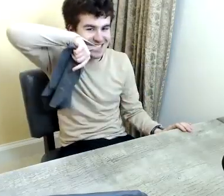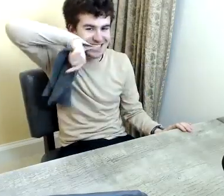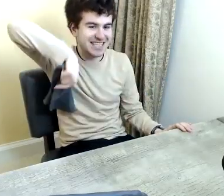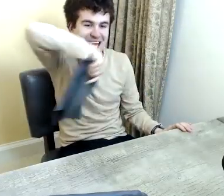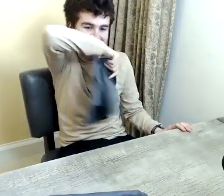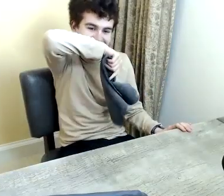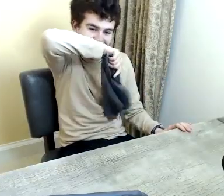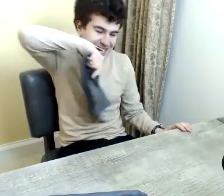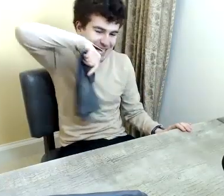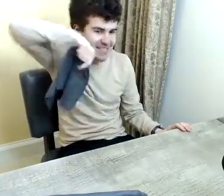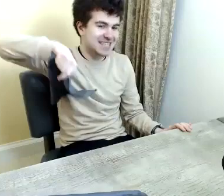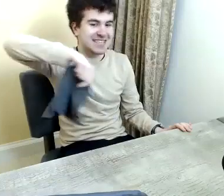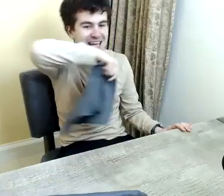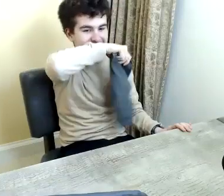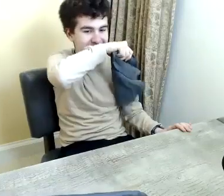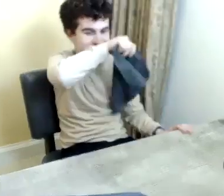Hey.